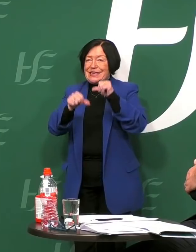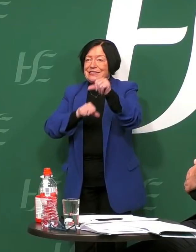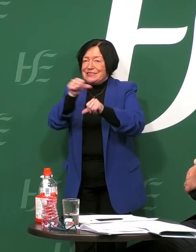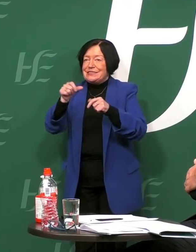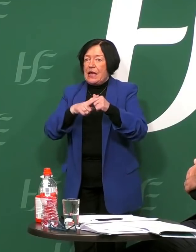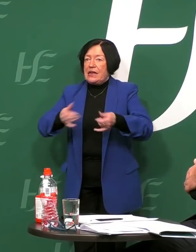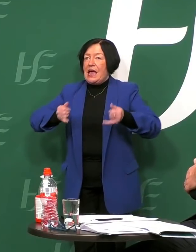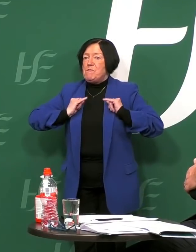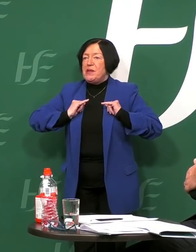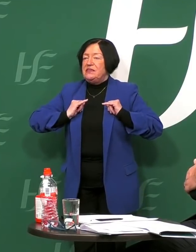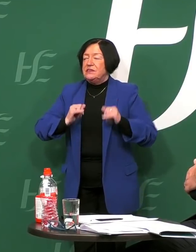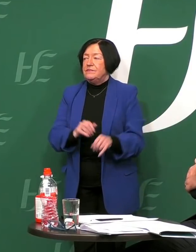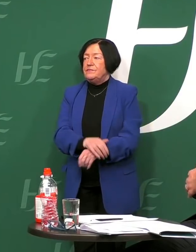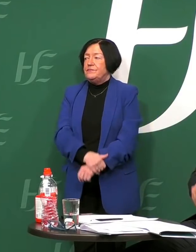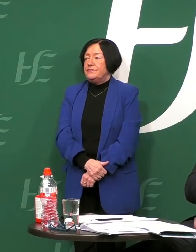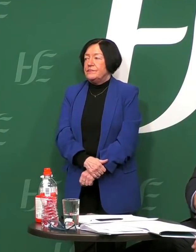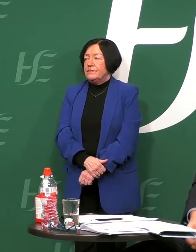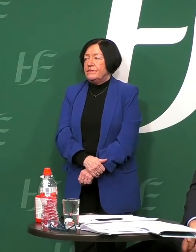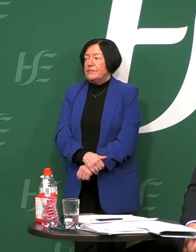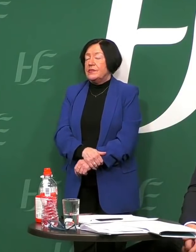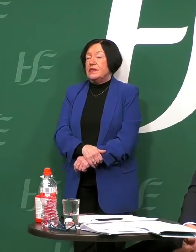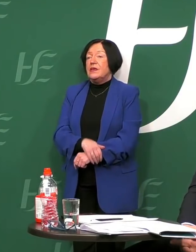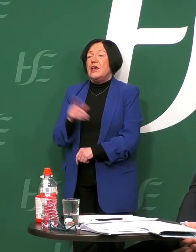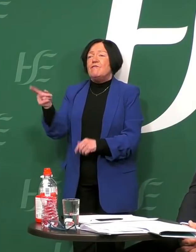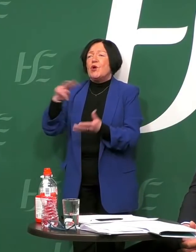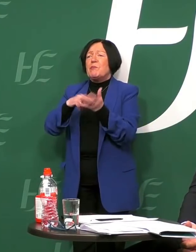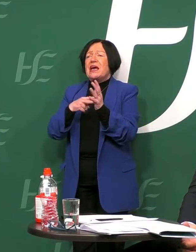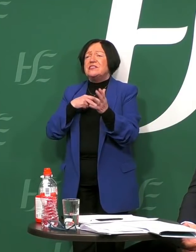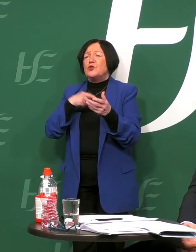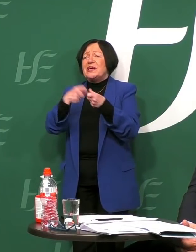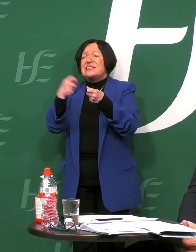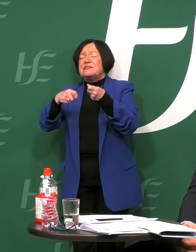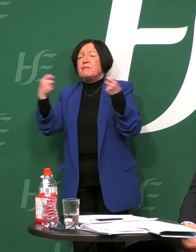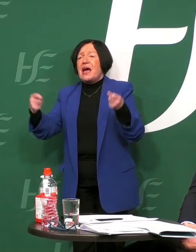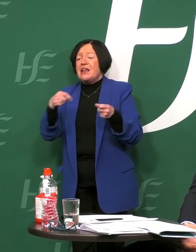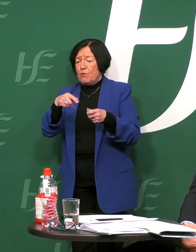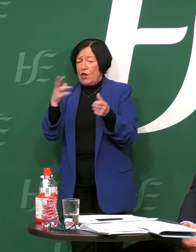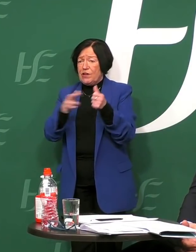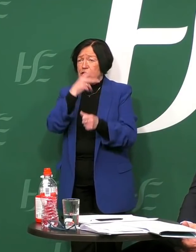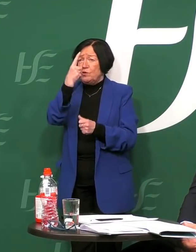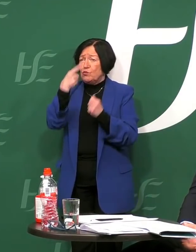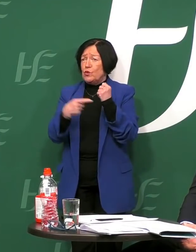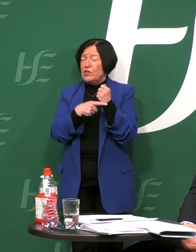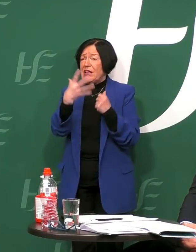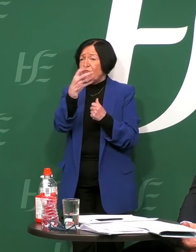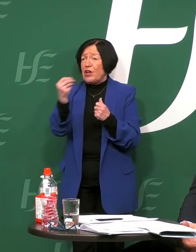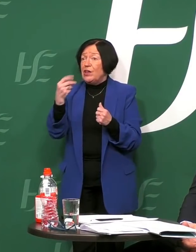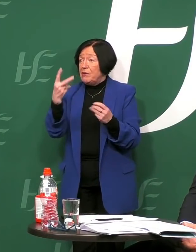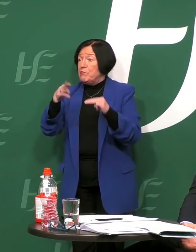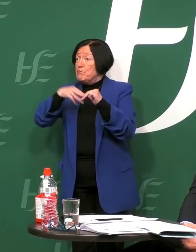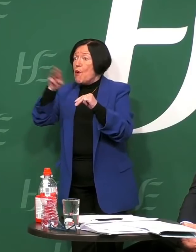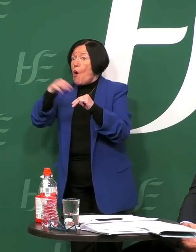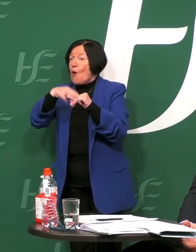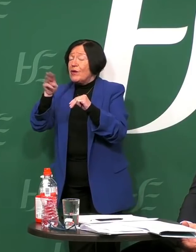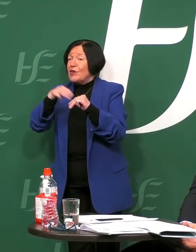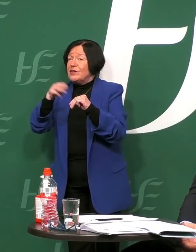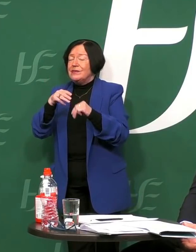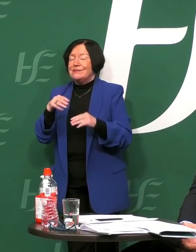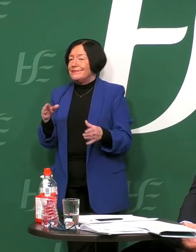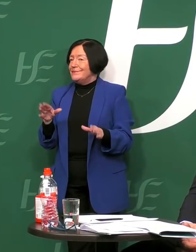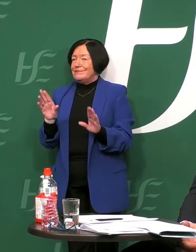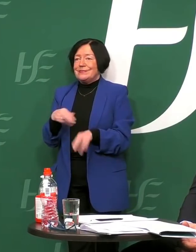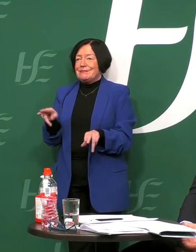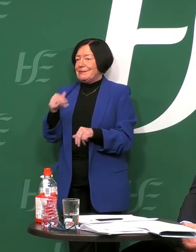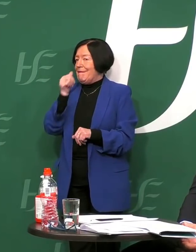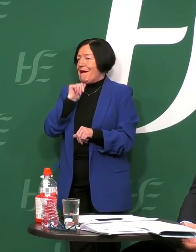capability. So if we're planning to expand, does that mean we're already using the 1,500 at the moment, then to say that we need more? I can't answer exactly,